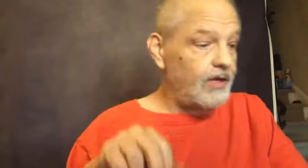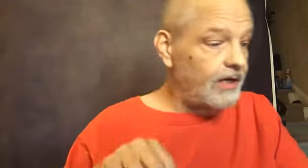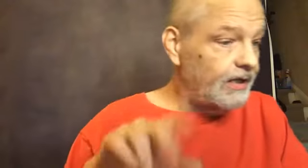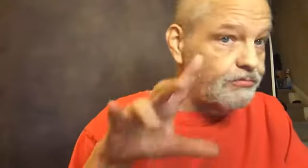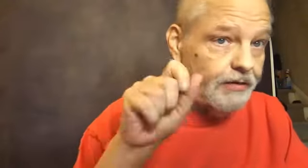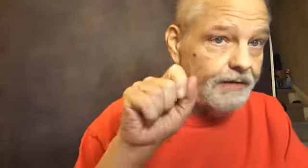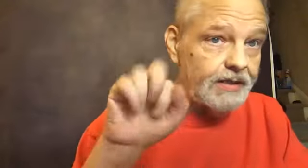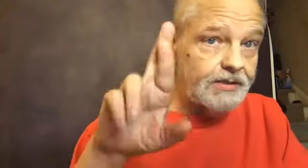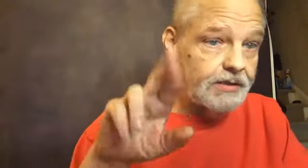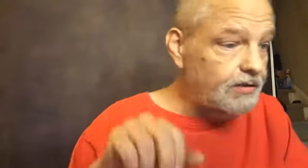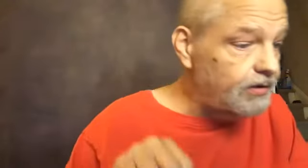it's really fast.